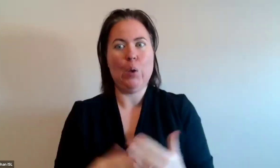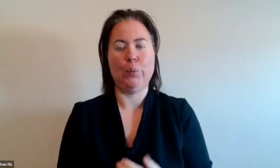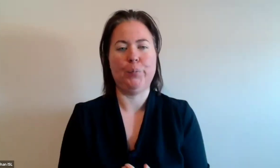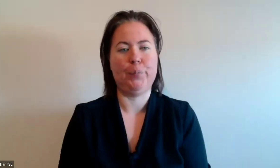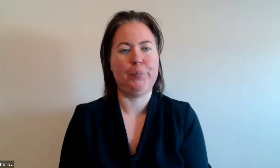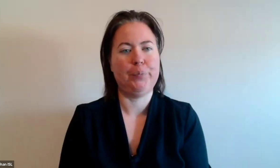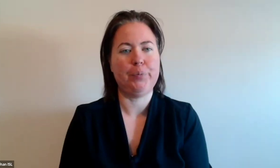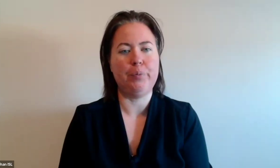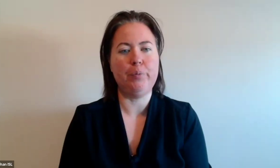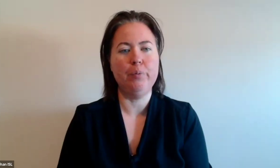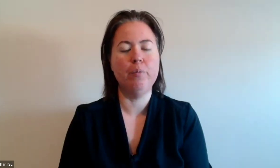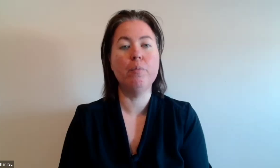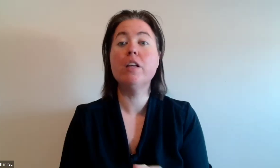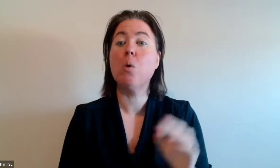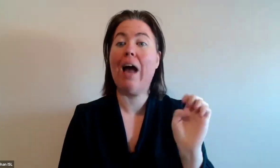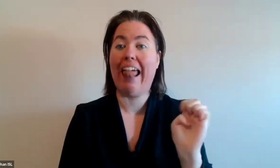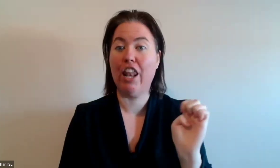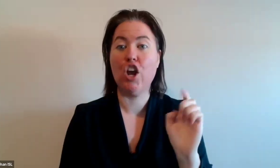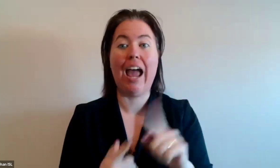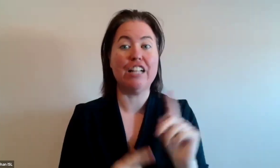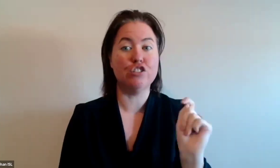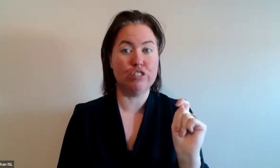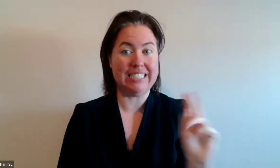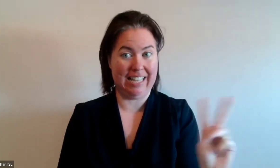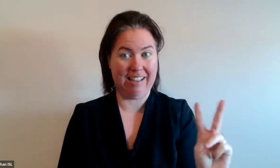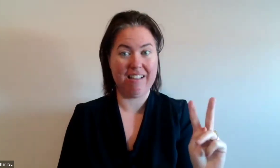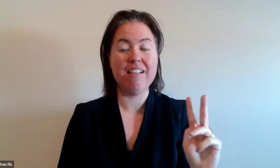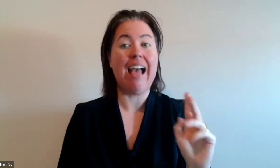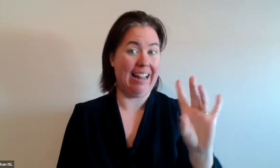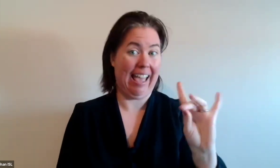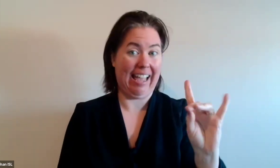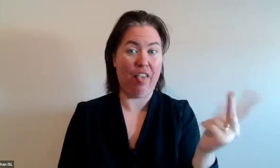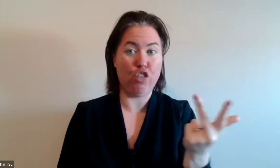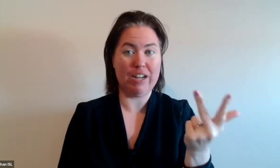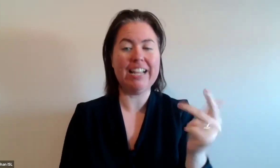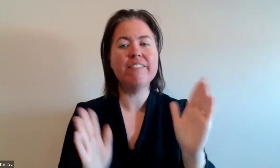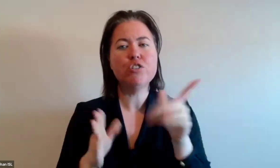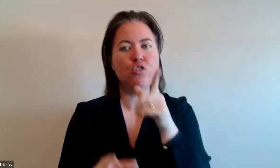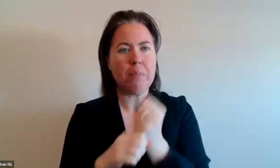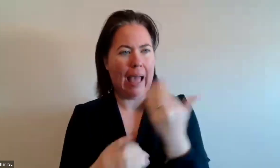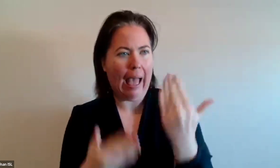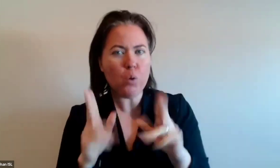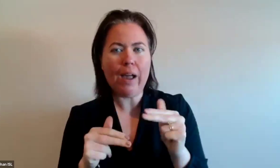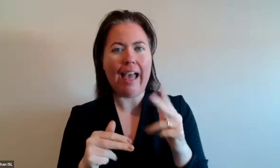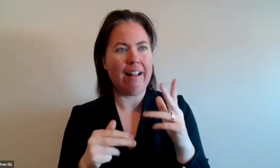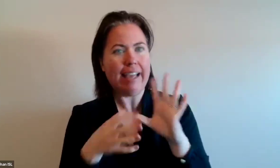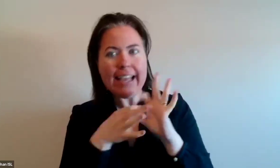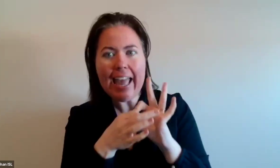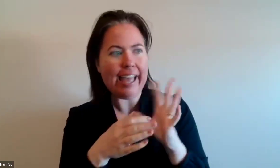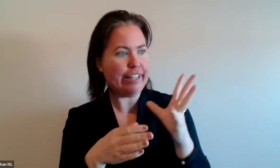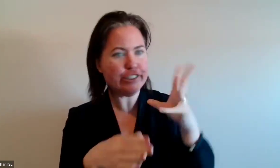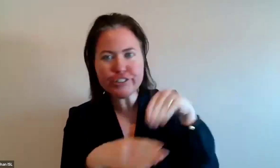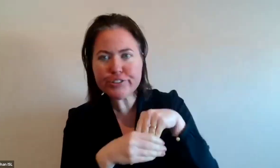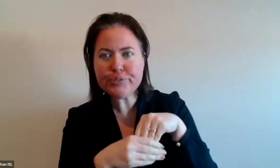We've already heard from Eleanor and from Teresa and Hege about the different ways you can engage and how to approach that.